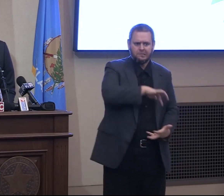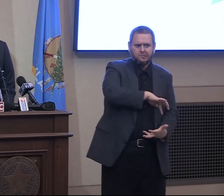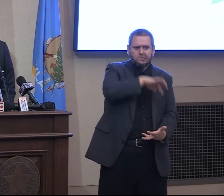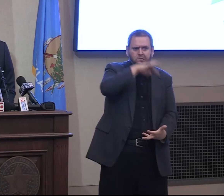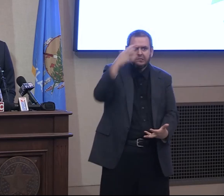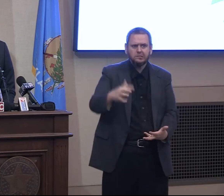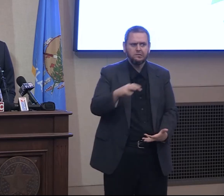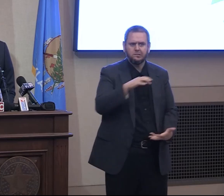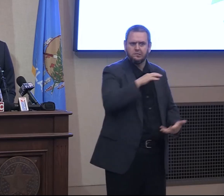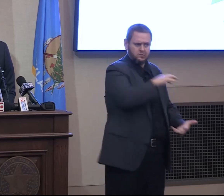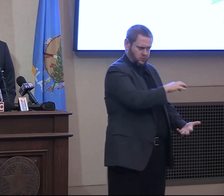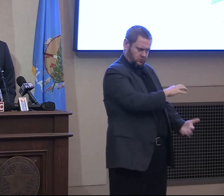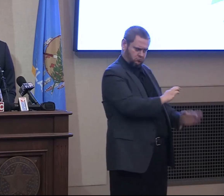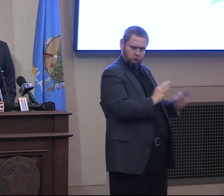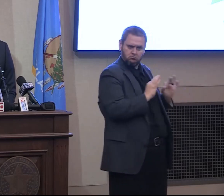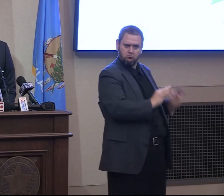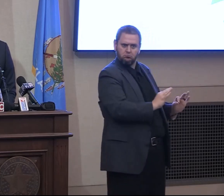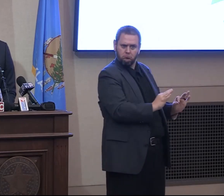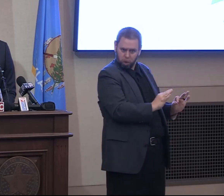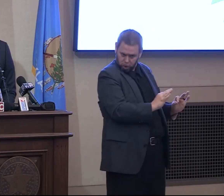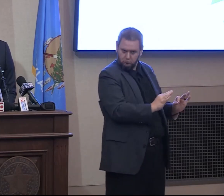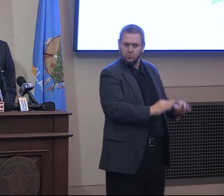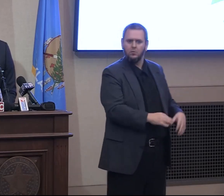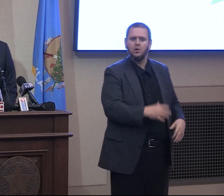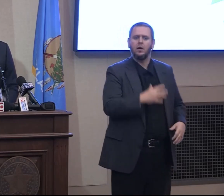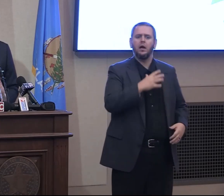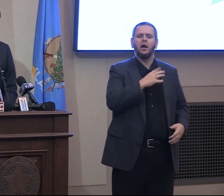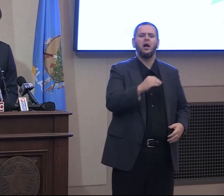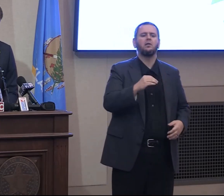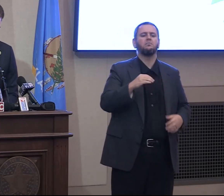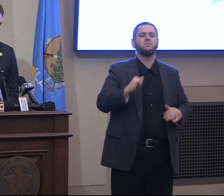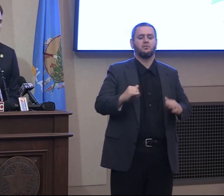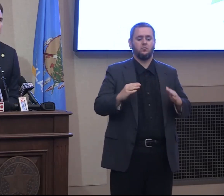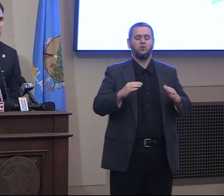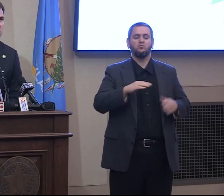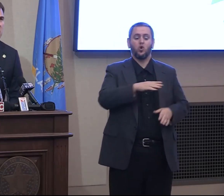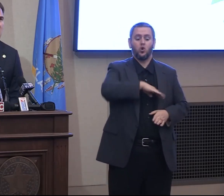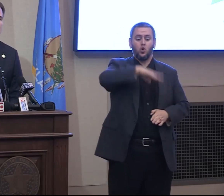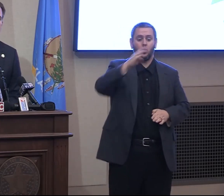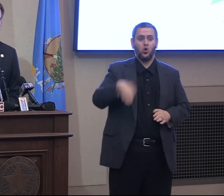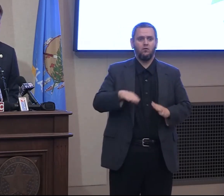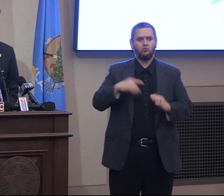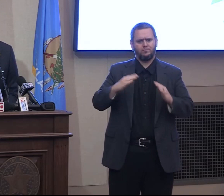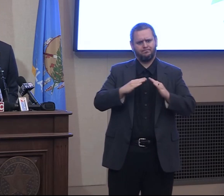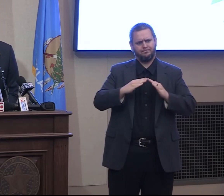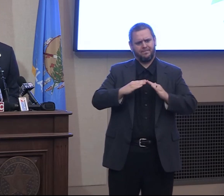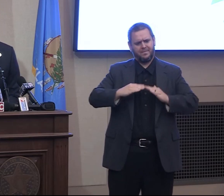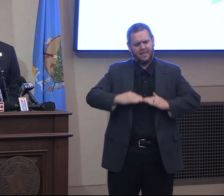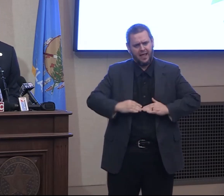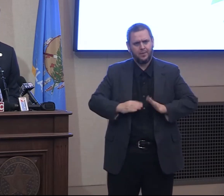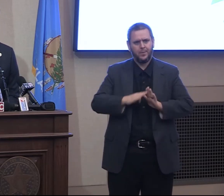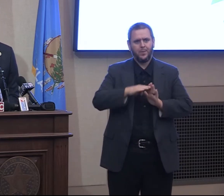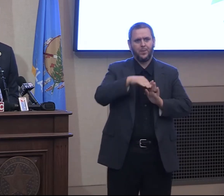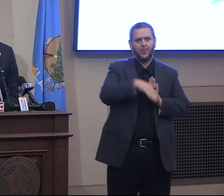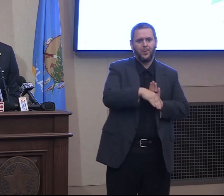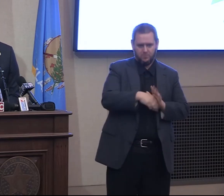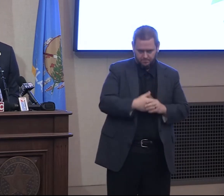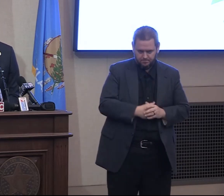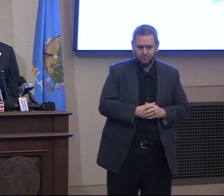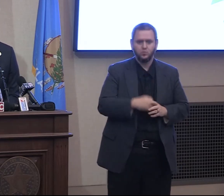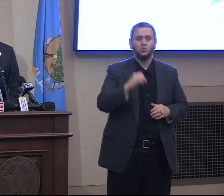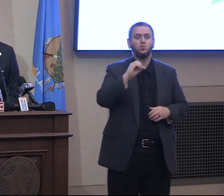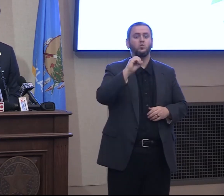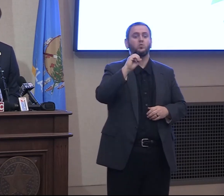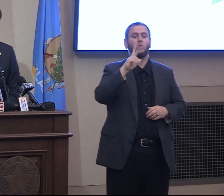you have done a fantastic job. We have flattened our curve, and we've developed a plan to increase